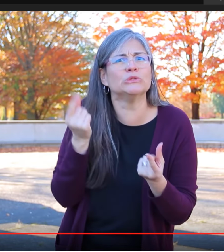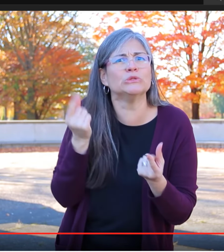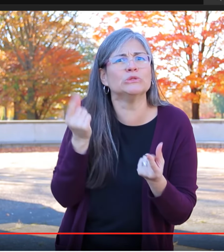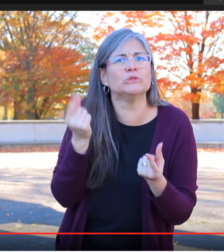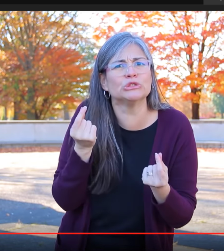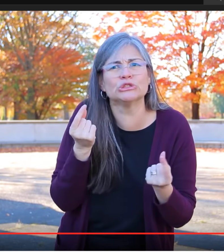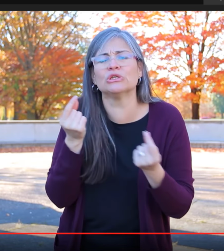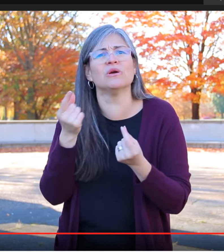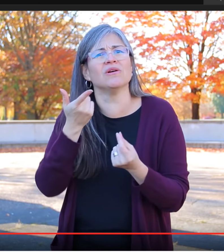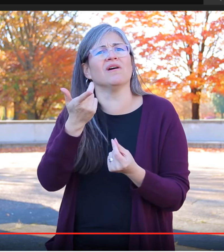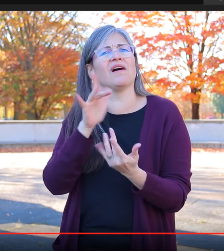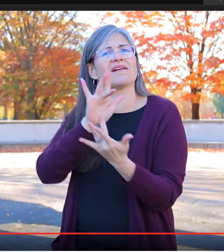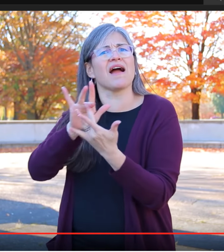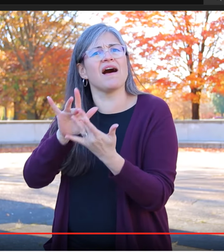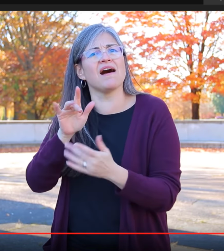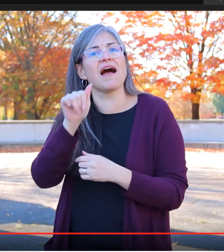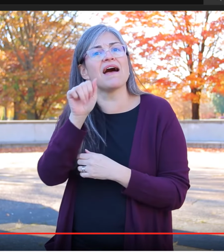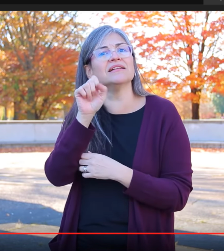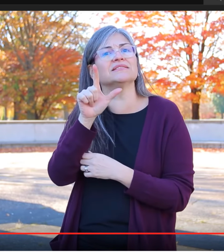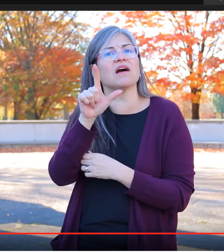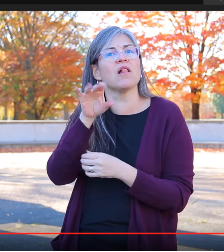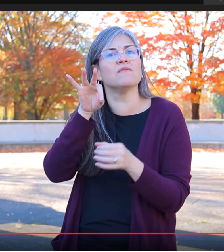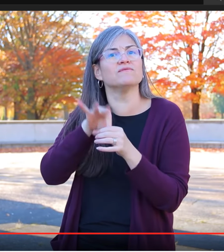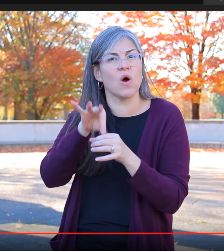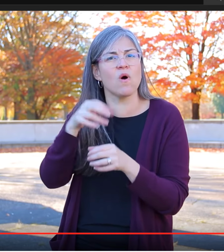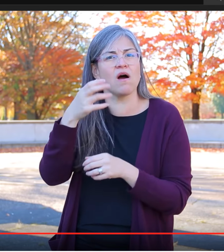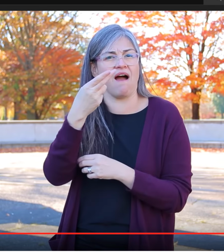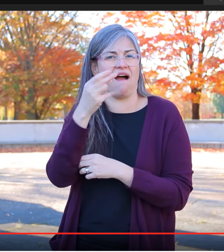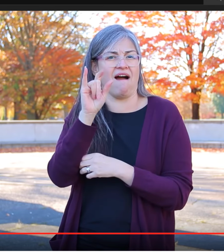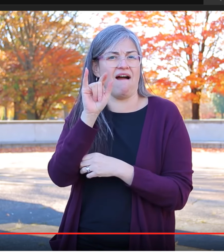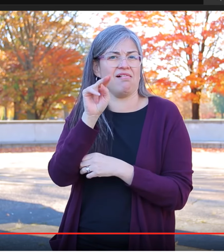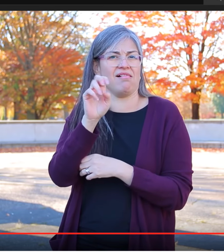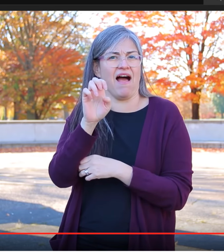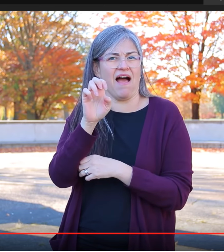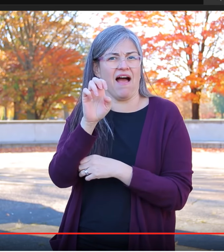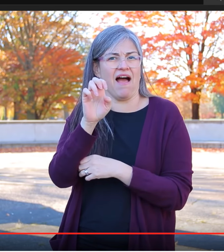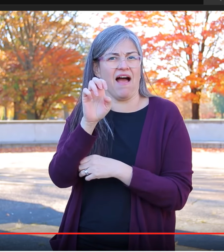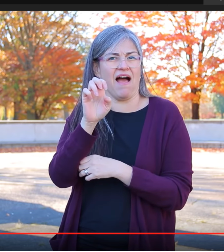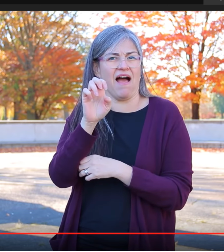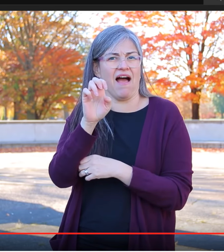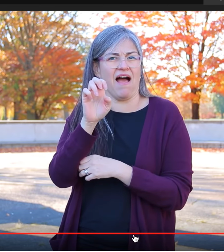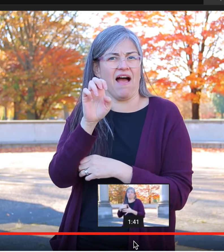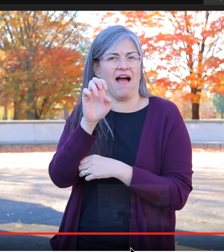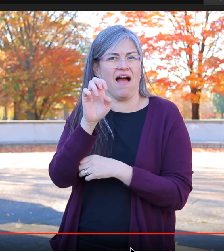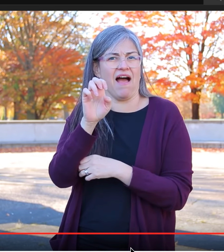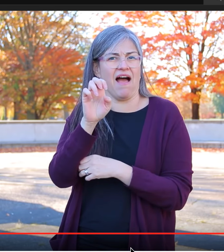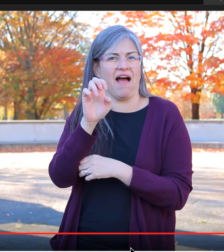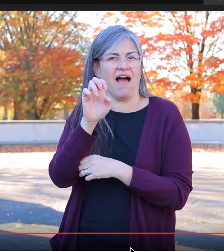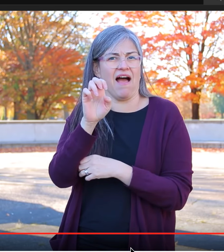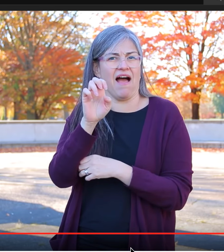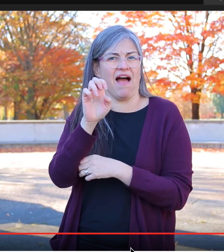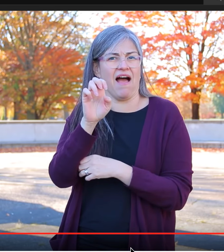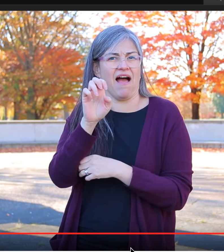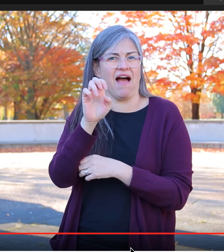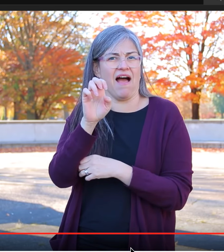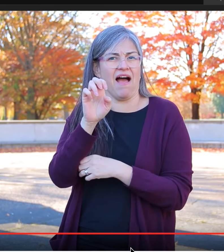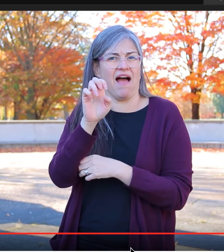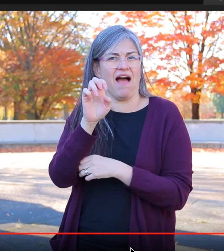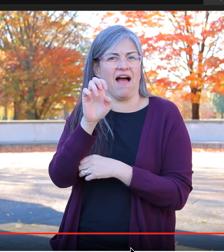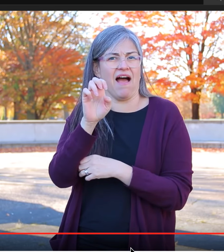to do, contact ASL Vote Hotline. Okay, she's saying, but those of you who don't know what to do,